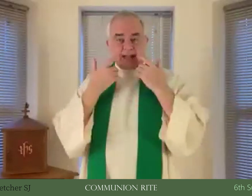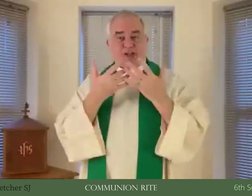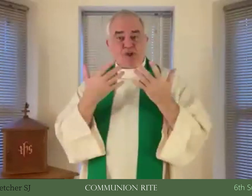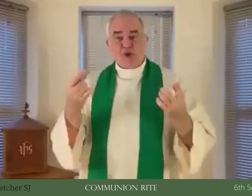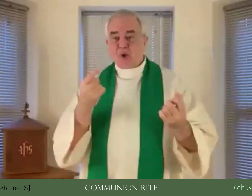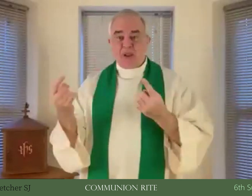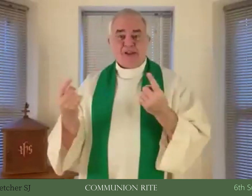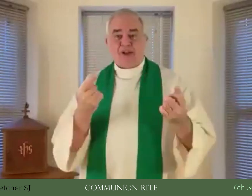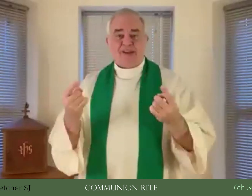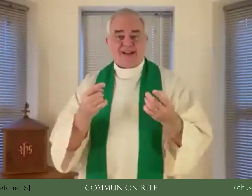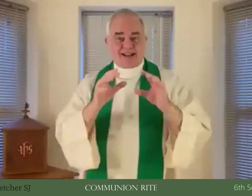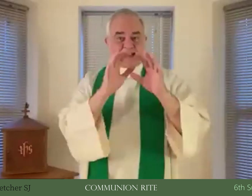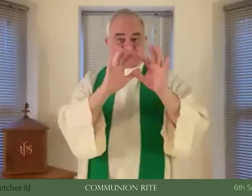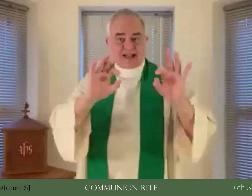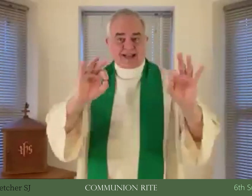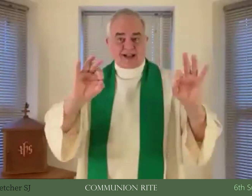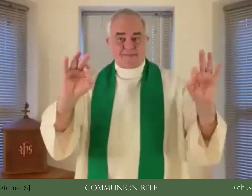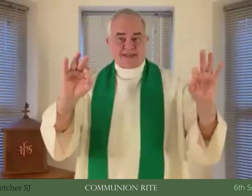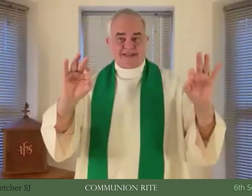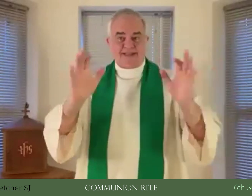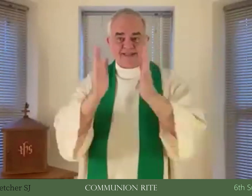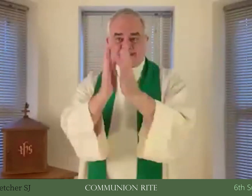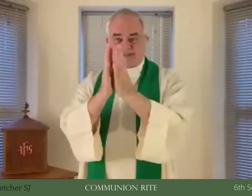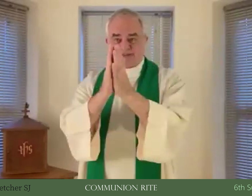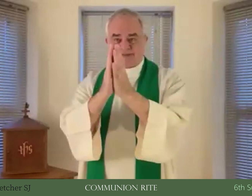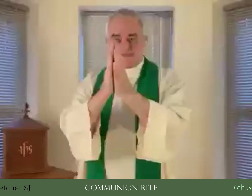Let's show each other sign of peace.